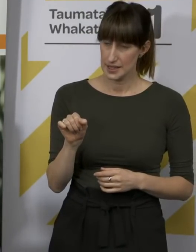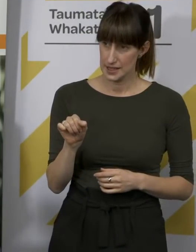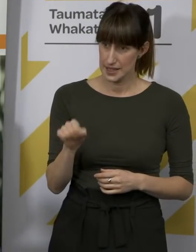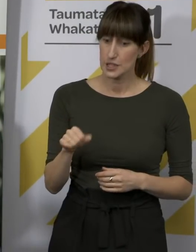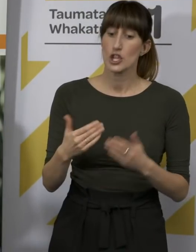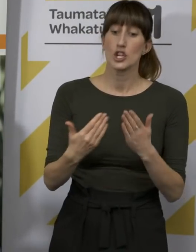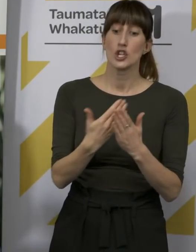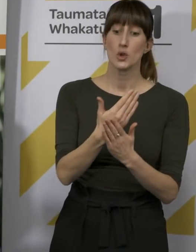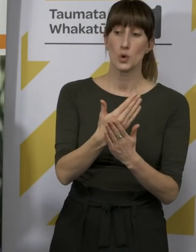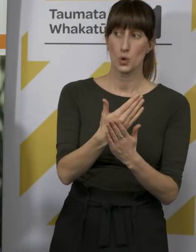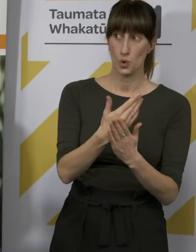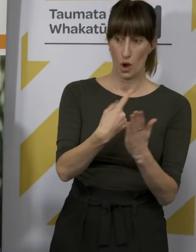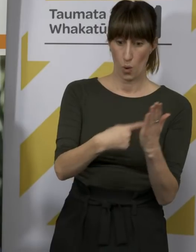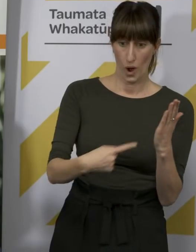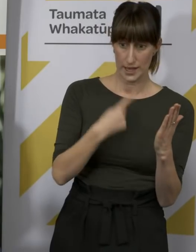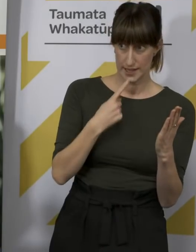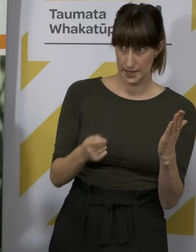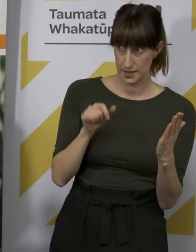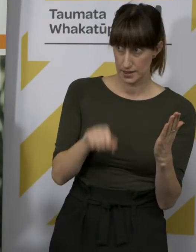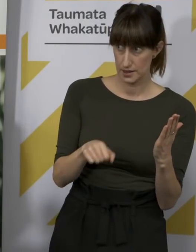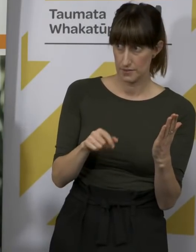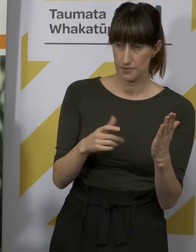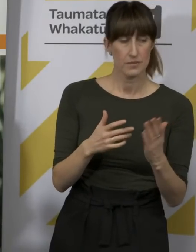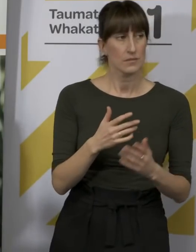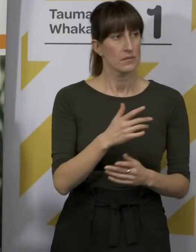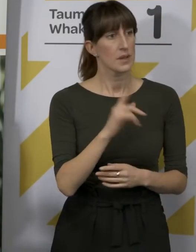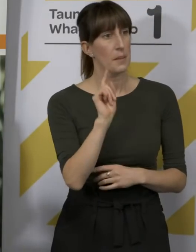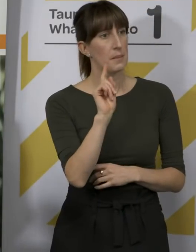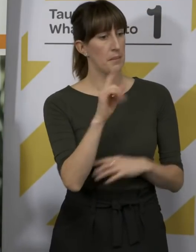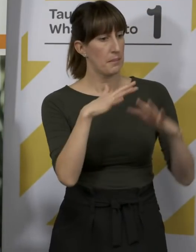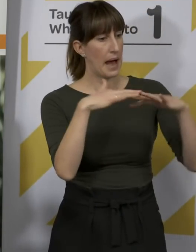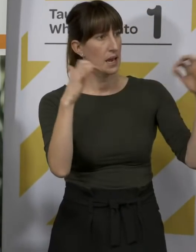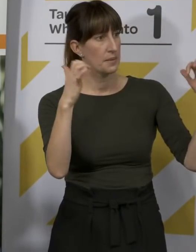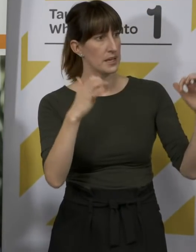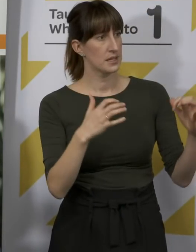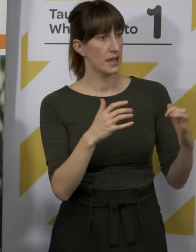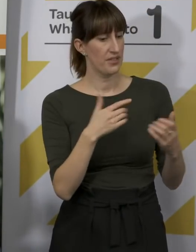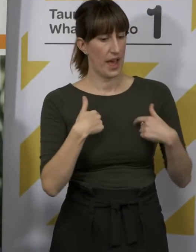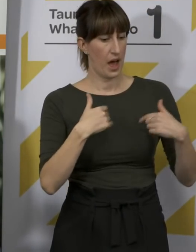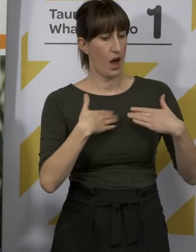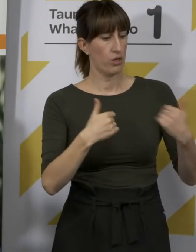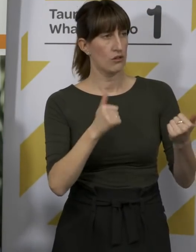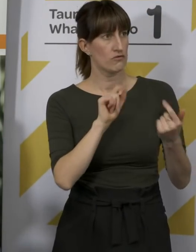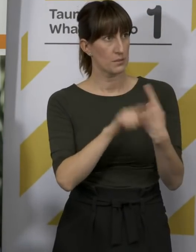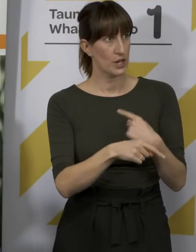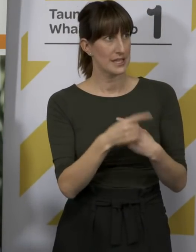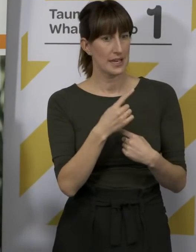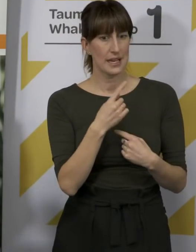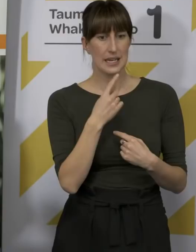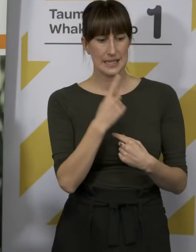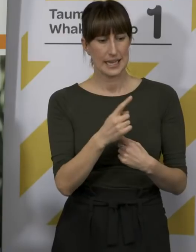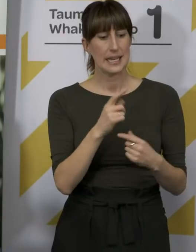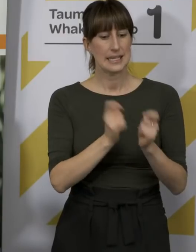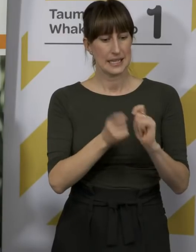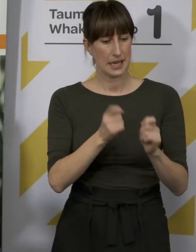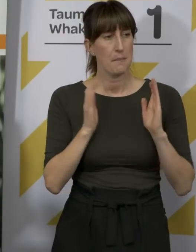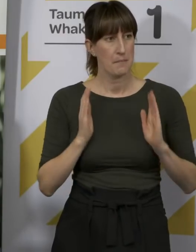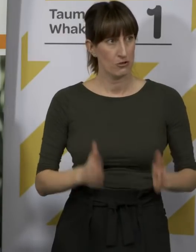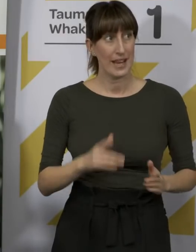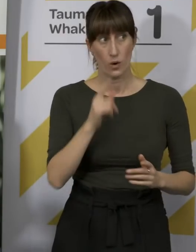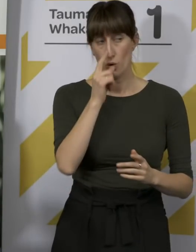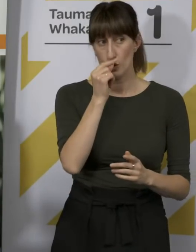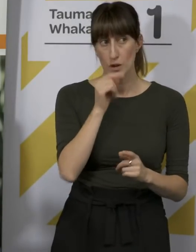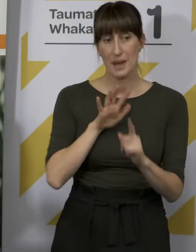the new order says that. But the law that was passed by Parliament and the health response made it Yep. very clear that So- testing is mandatory and could be